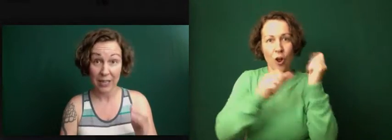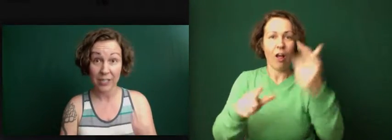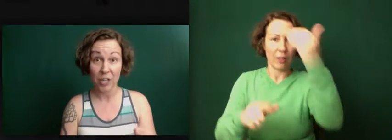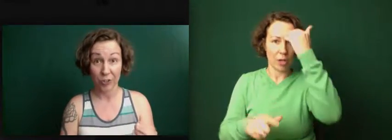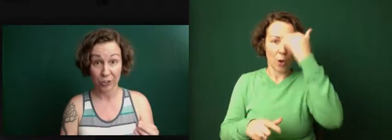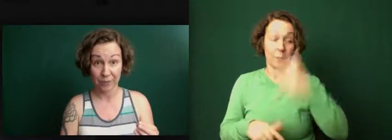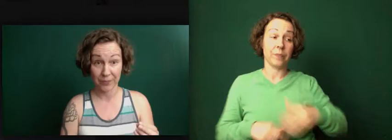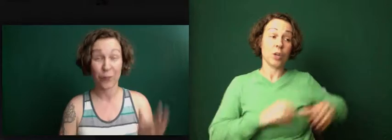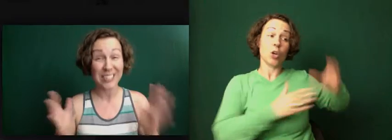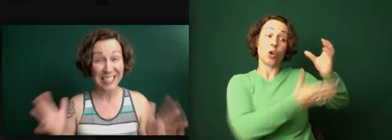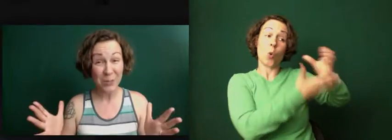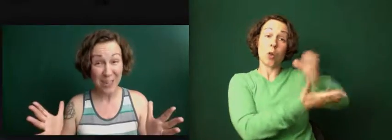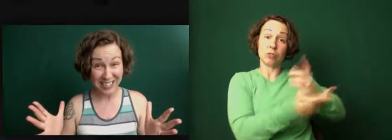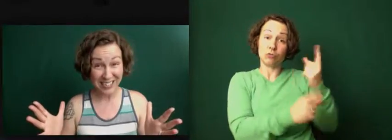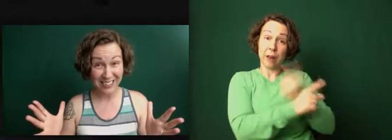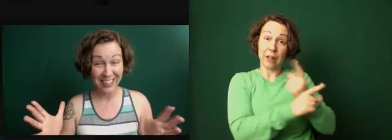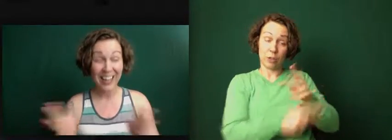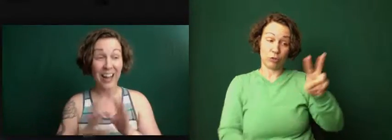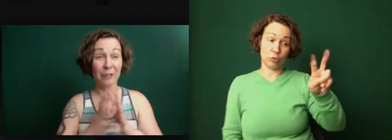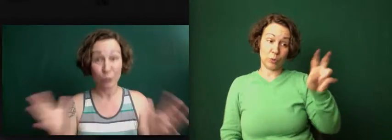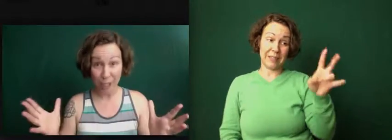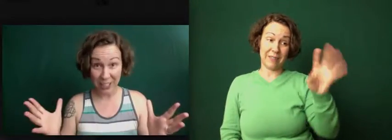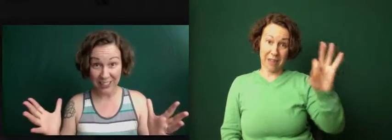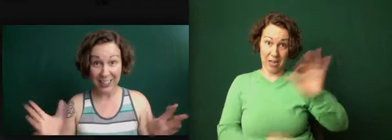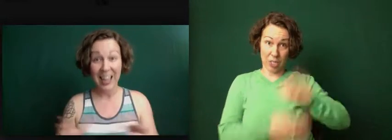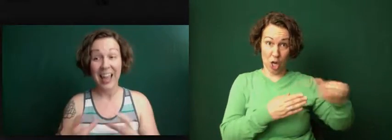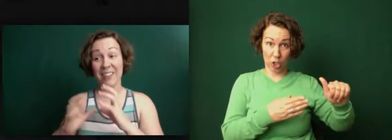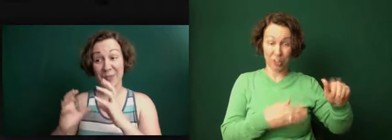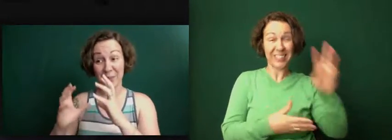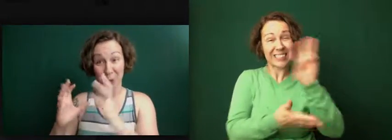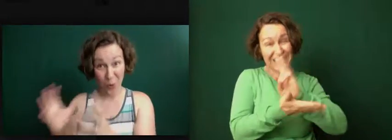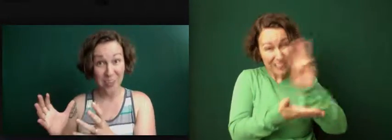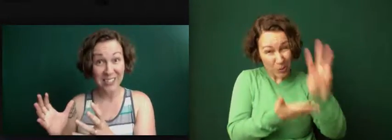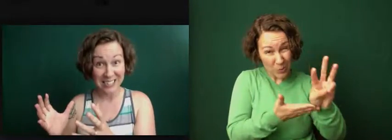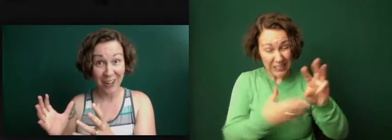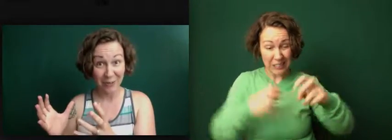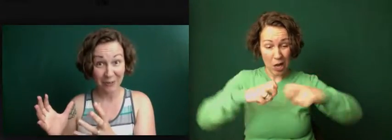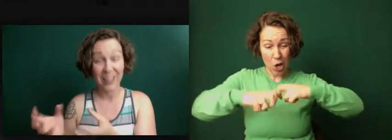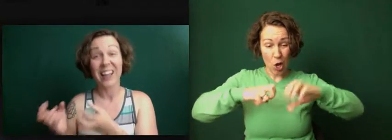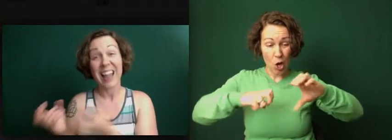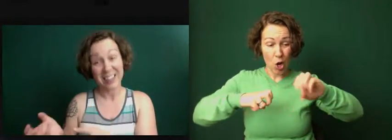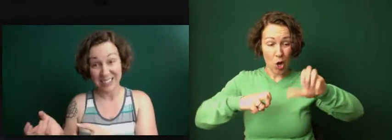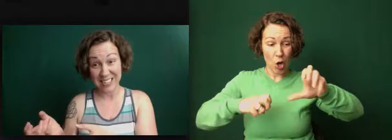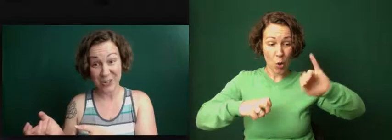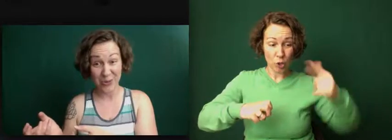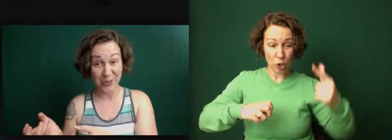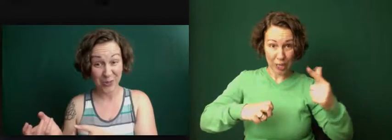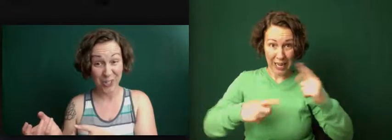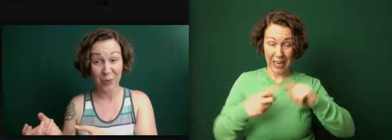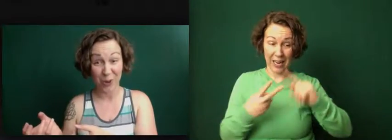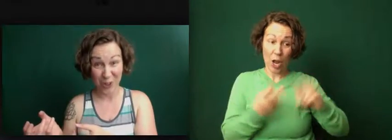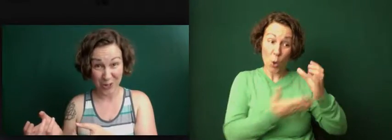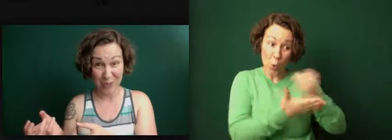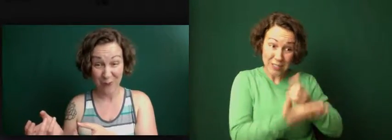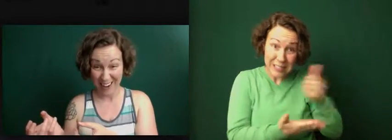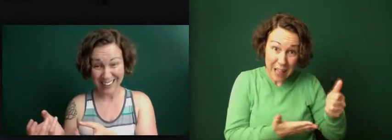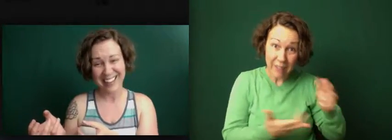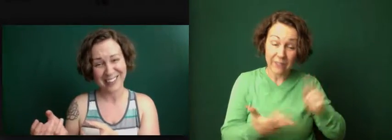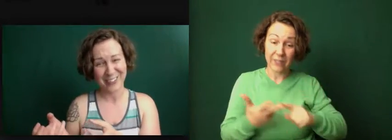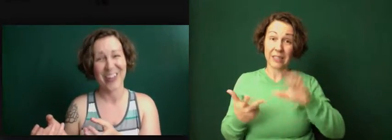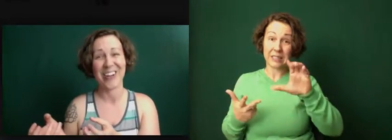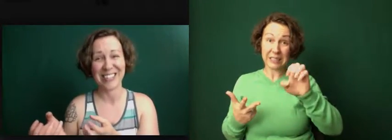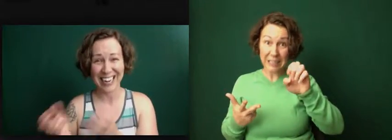$279 for 6 weeks of coaching, and then the course itself and the CEUs for interpreters